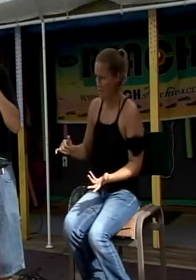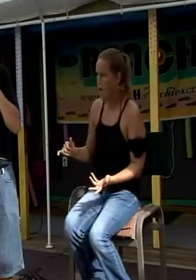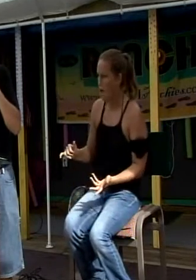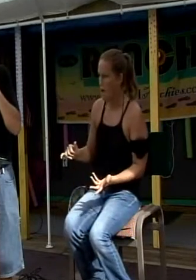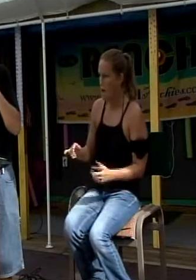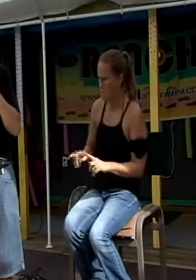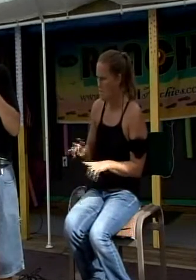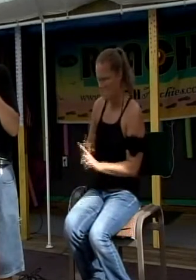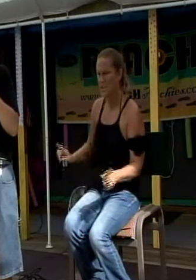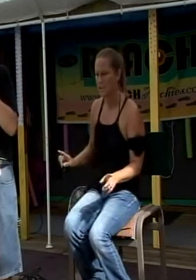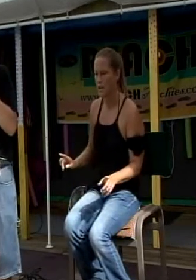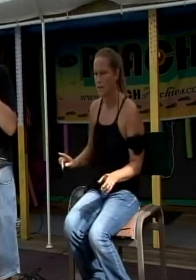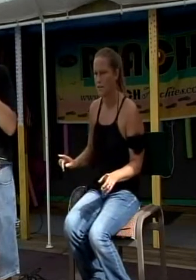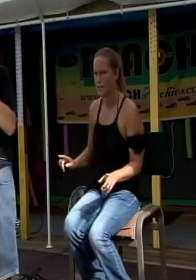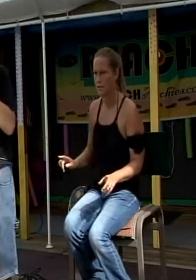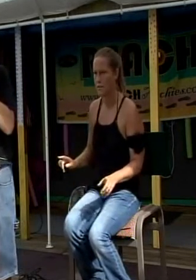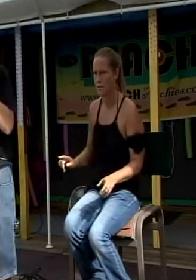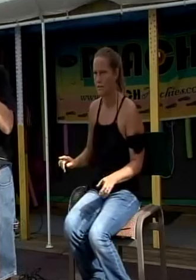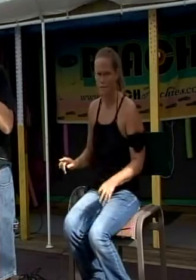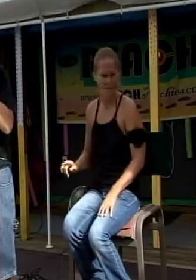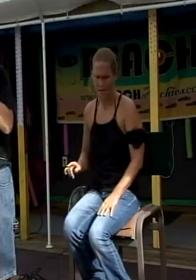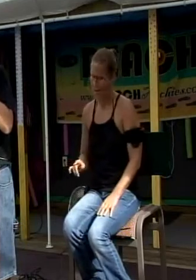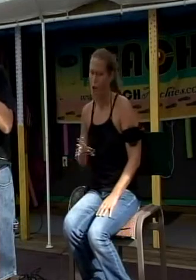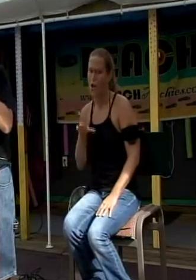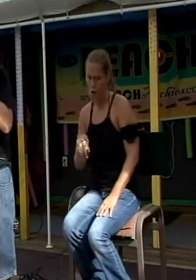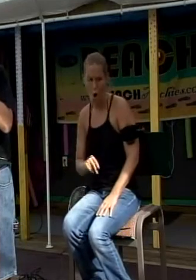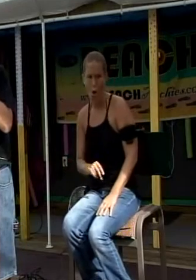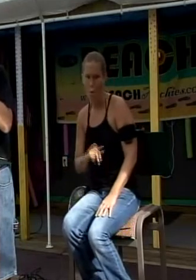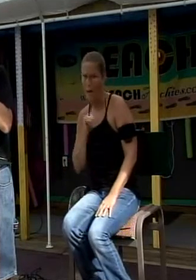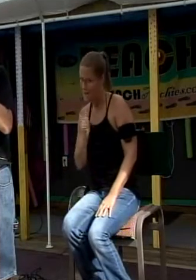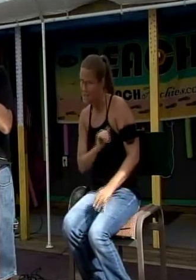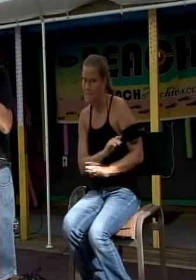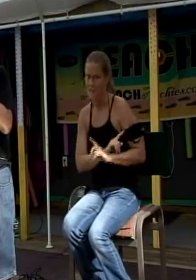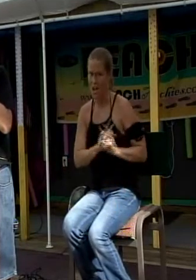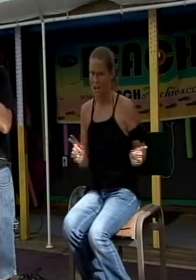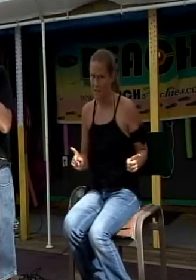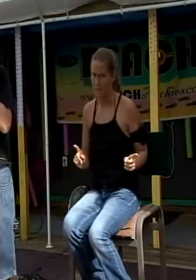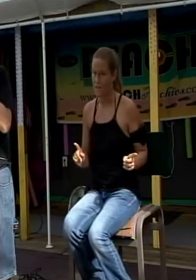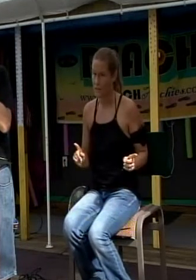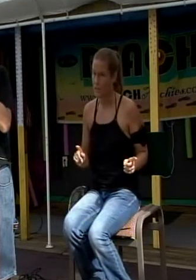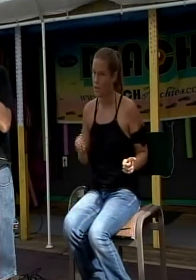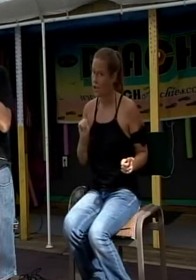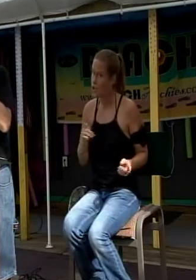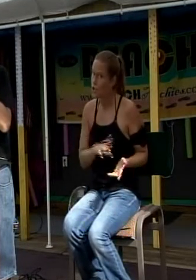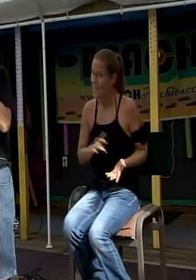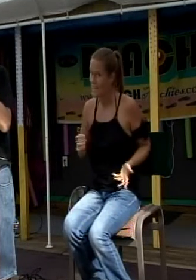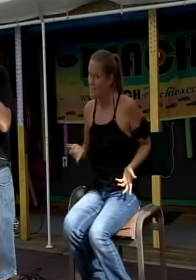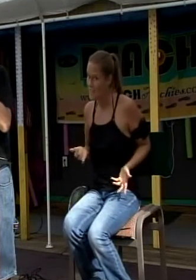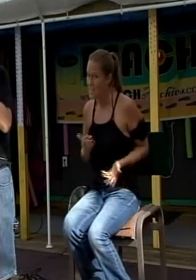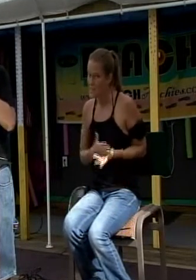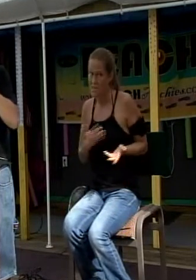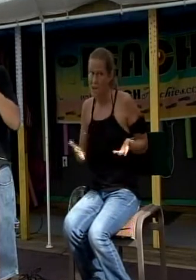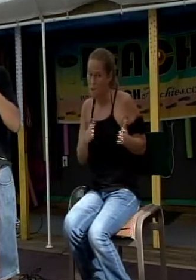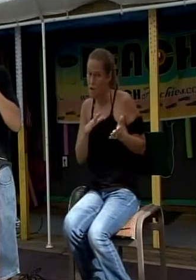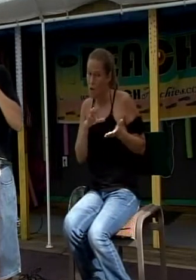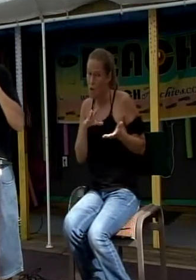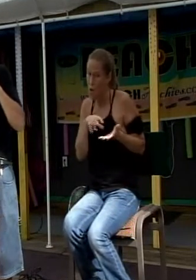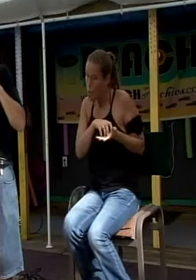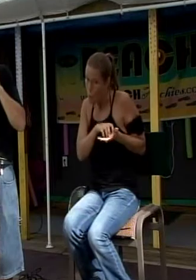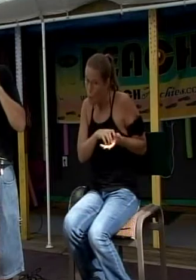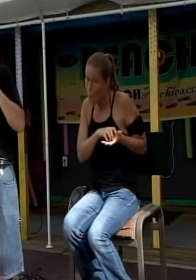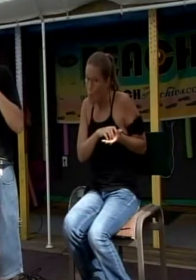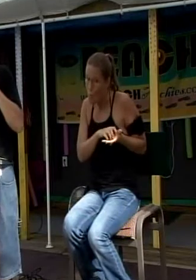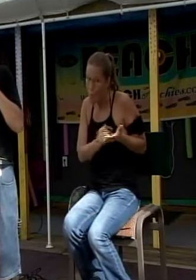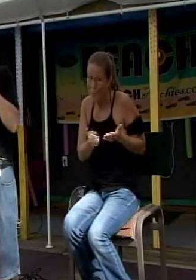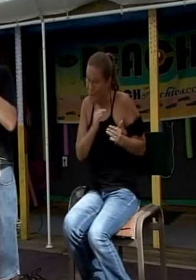the same thing. Don't get on your high horse and think you're all that. You've taken advantage of somebody weaker than you. It might just be in a